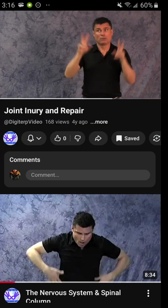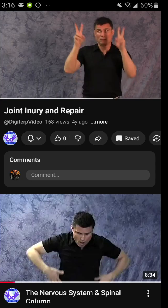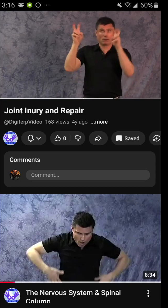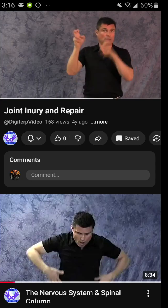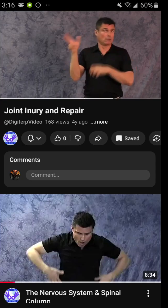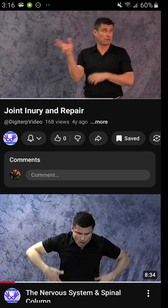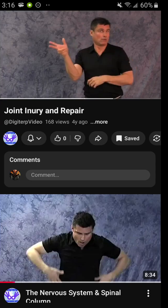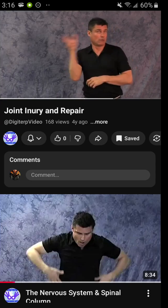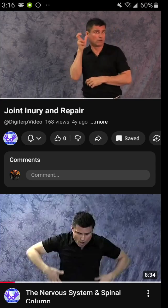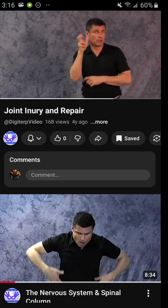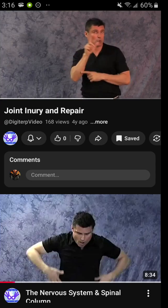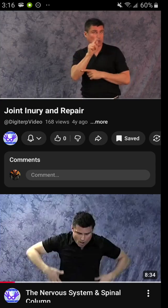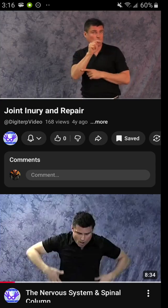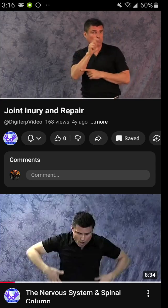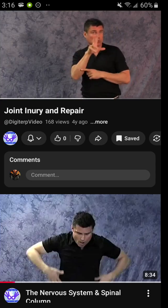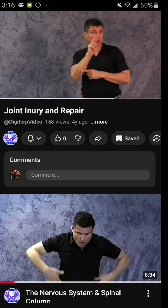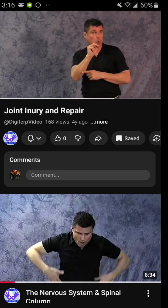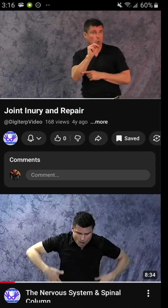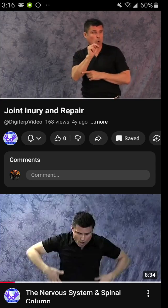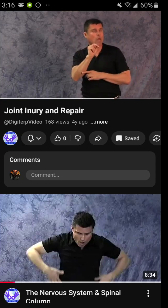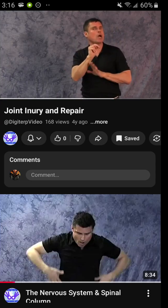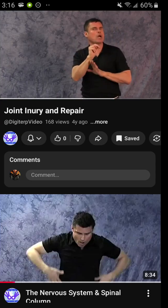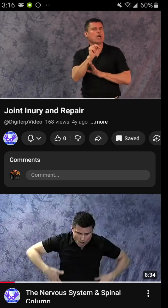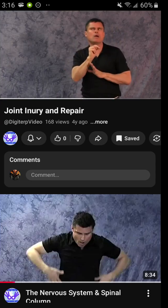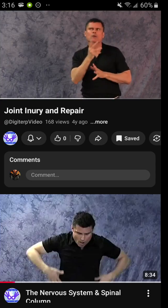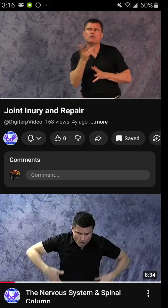muscle and fatty